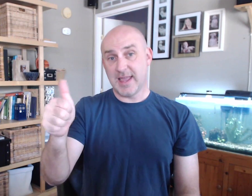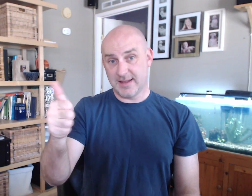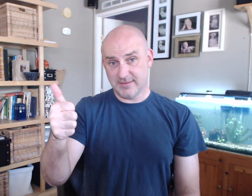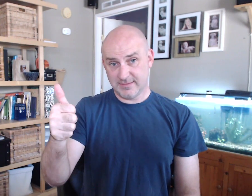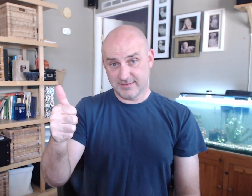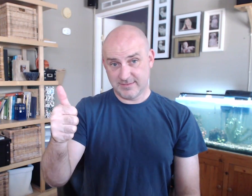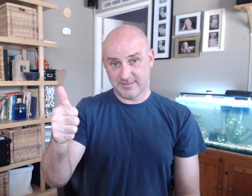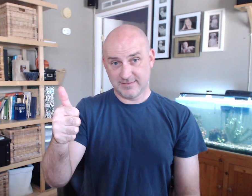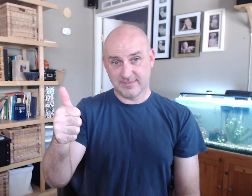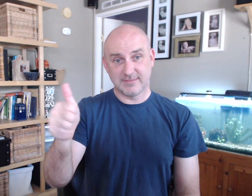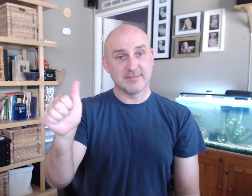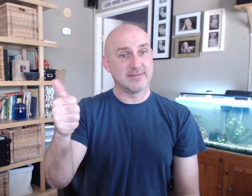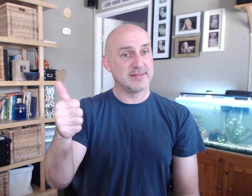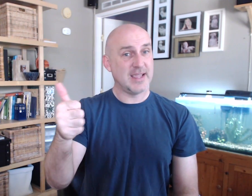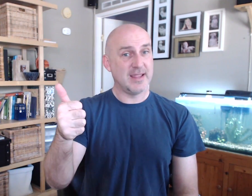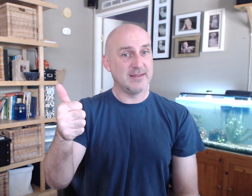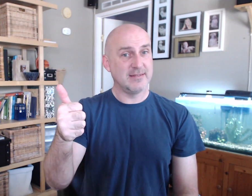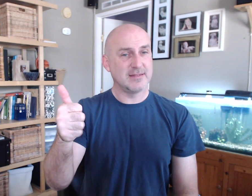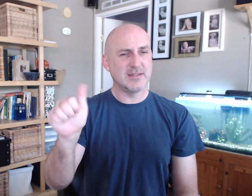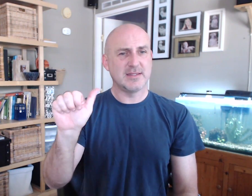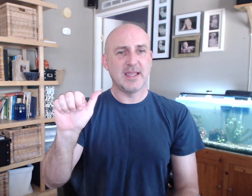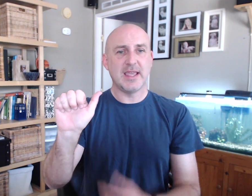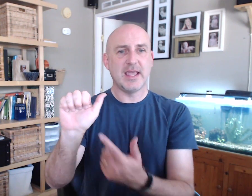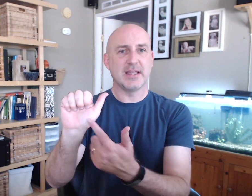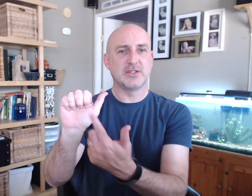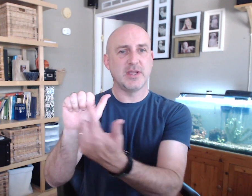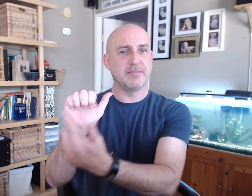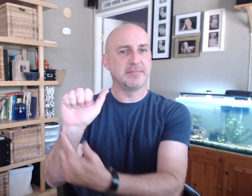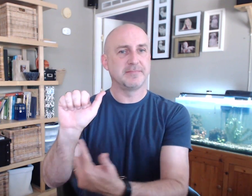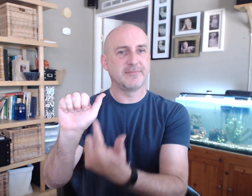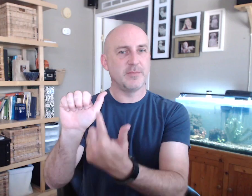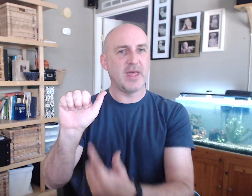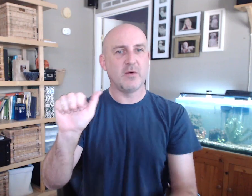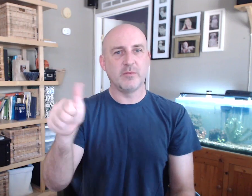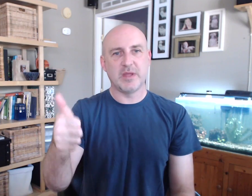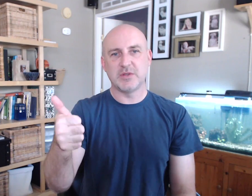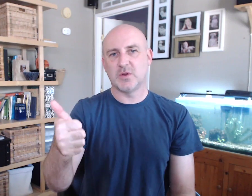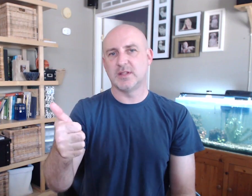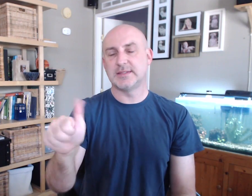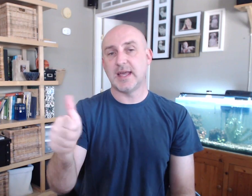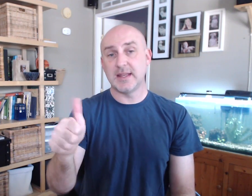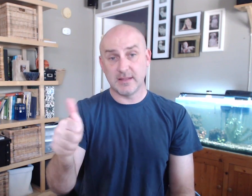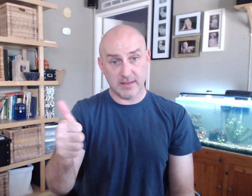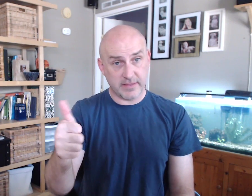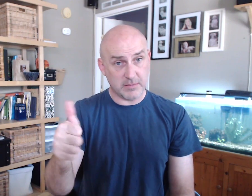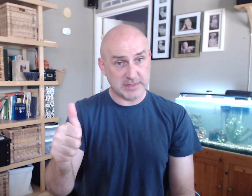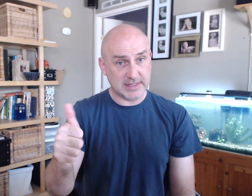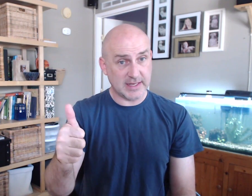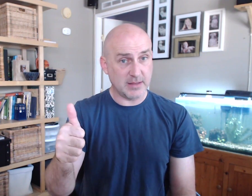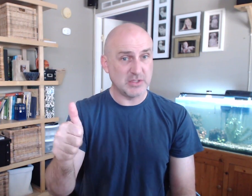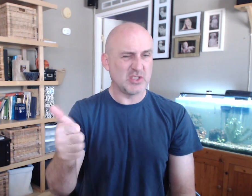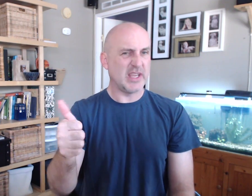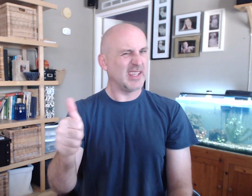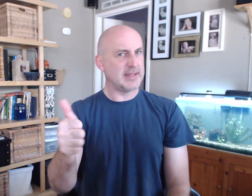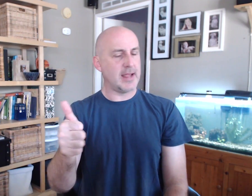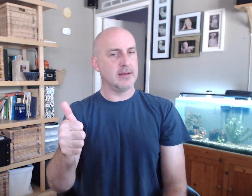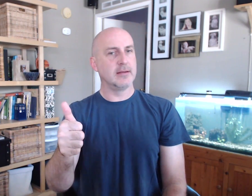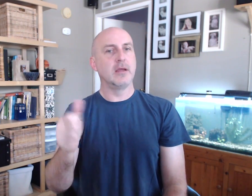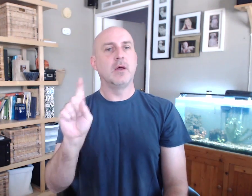10. 10. It's just the A hand shape from the alphabet that are on side and thumb sticking up, and you shake it. 10.